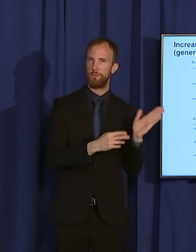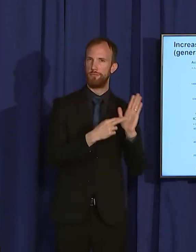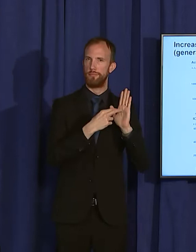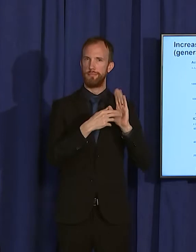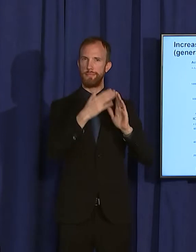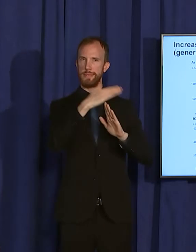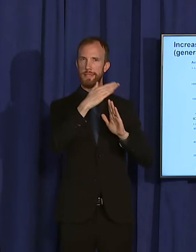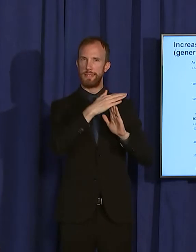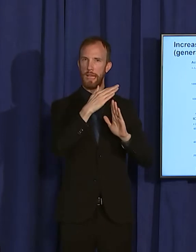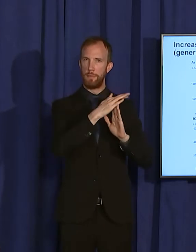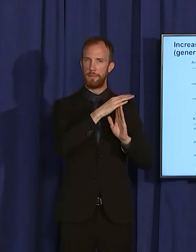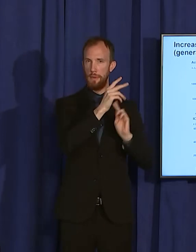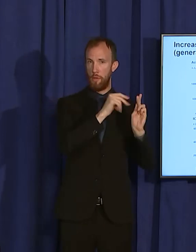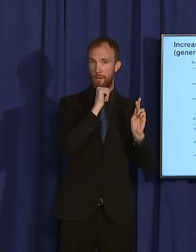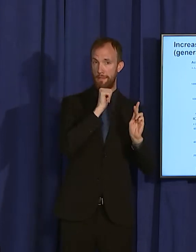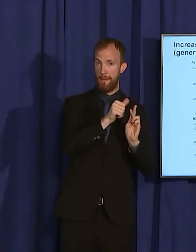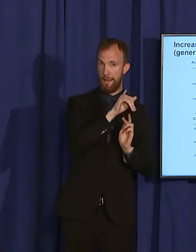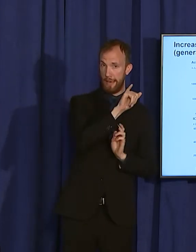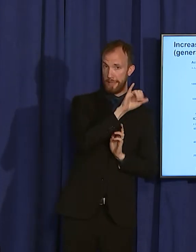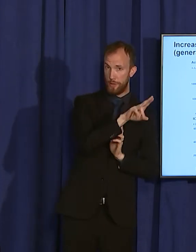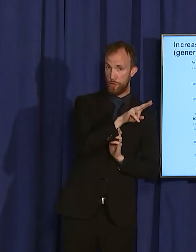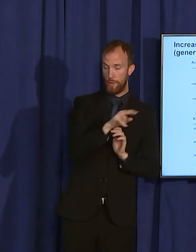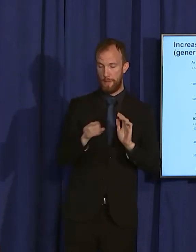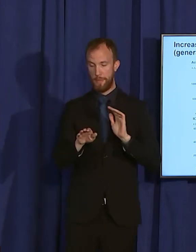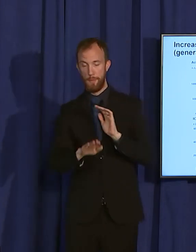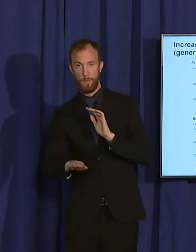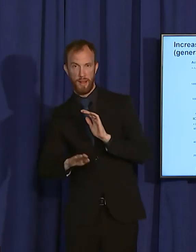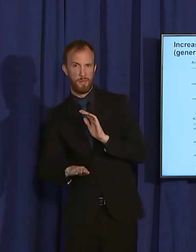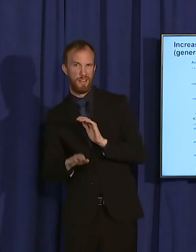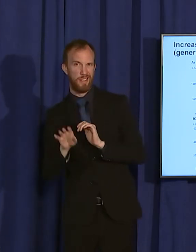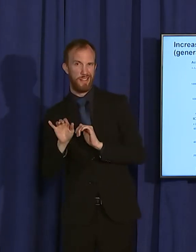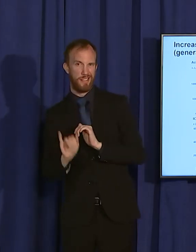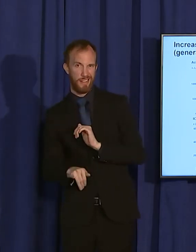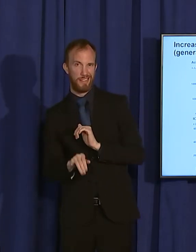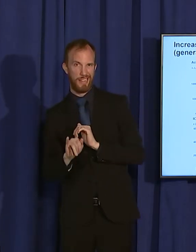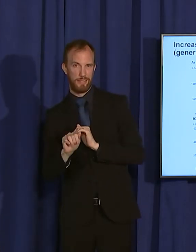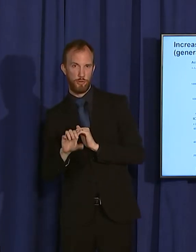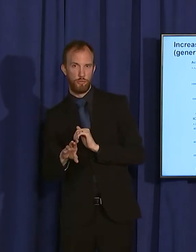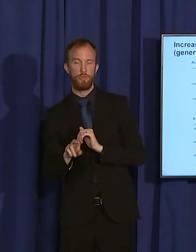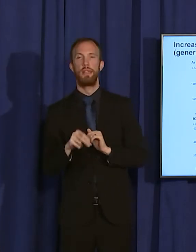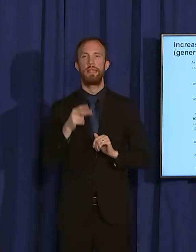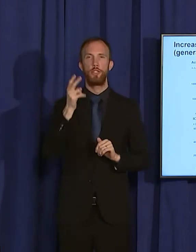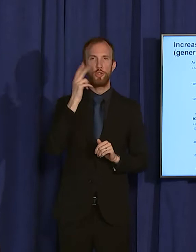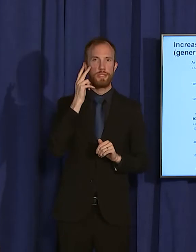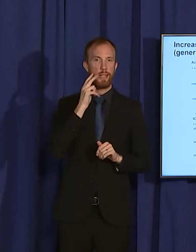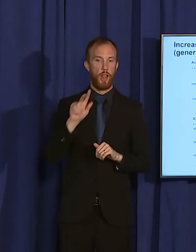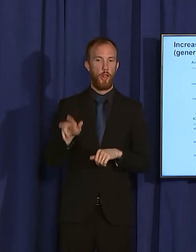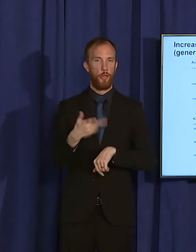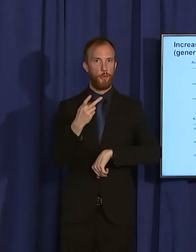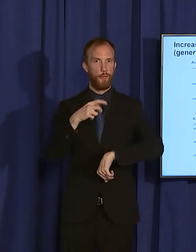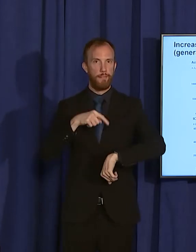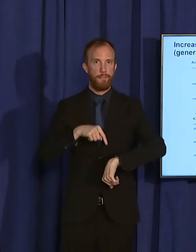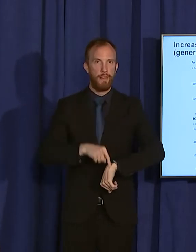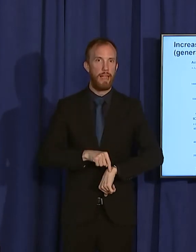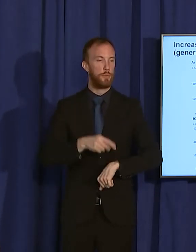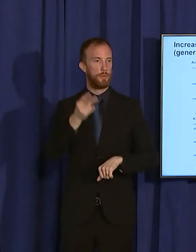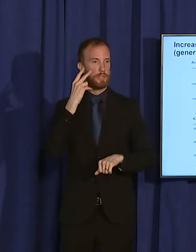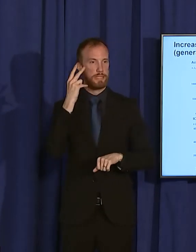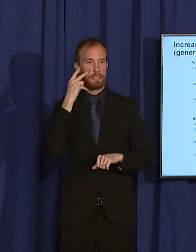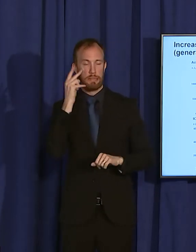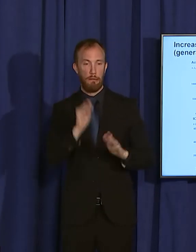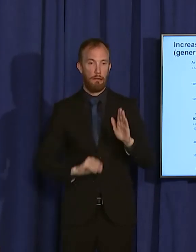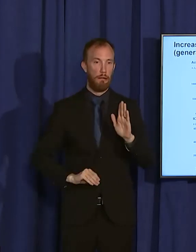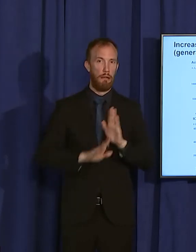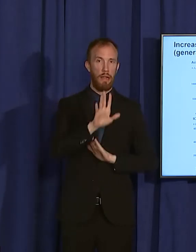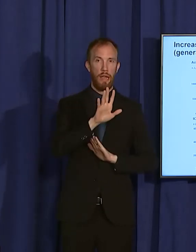top, non-ICU, and on the bottom, ICU, have looked like throughout the outbreak. And you can see that with this third surge, we did not get anywhere near